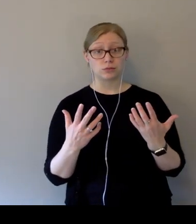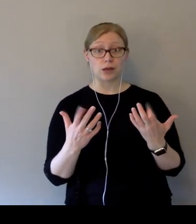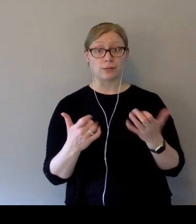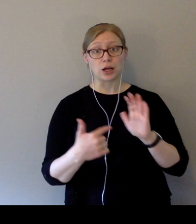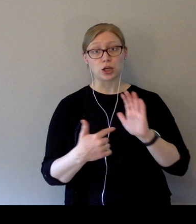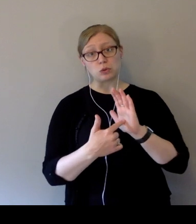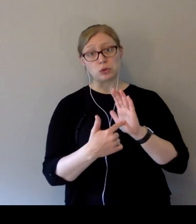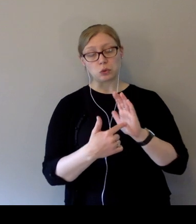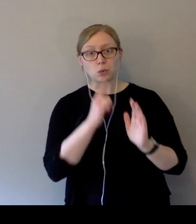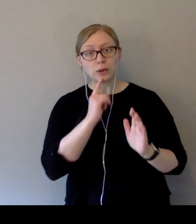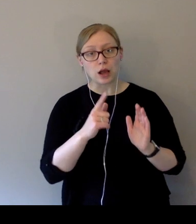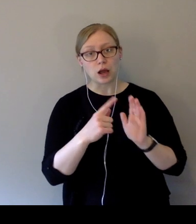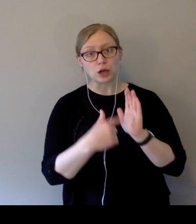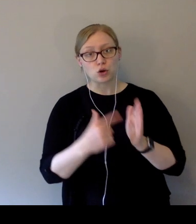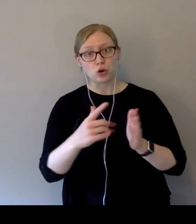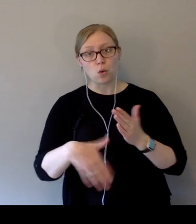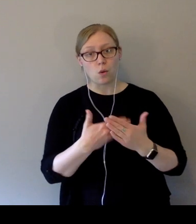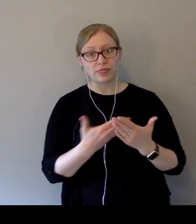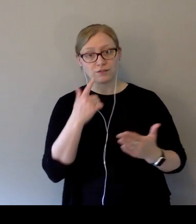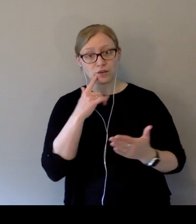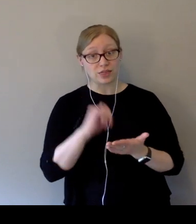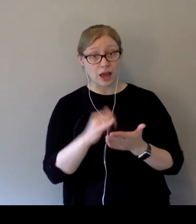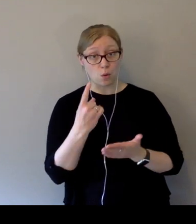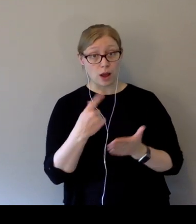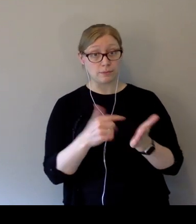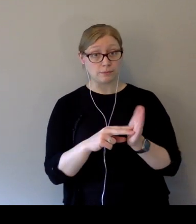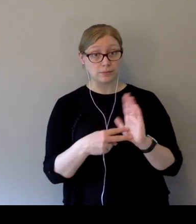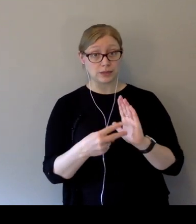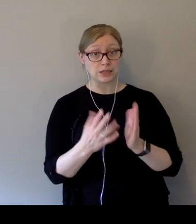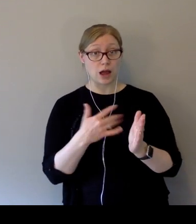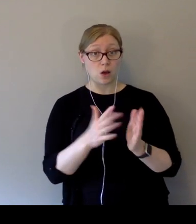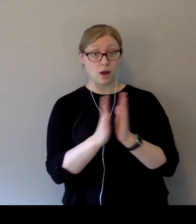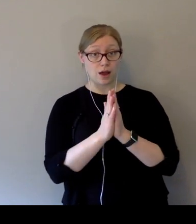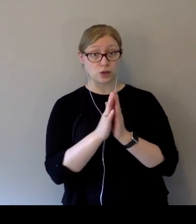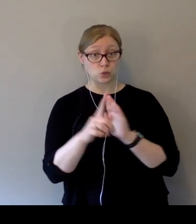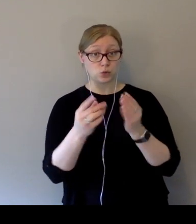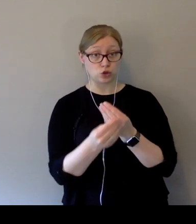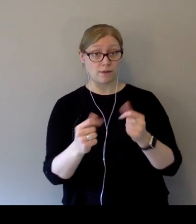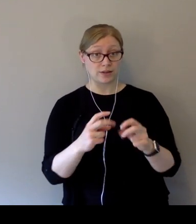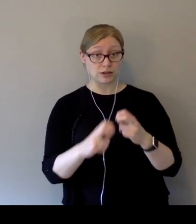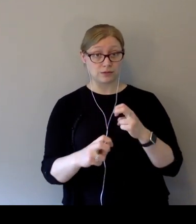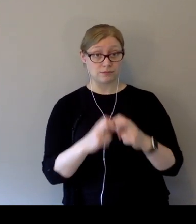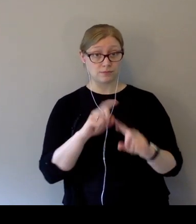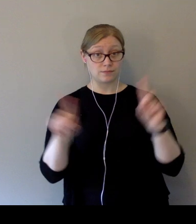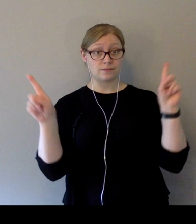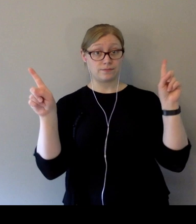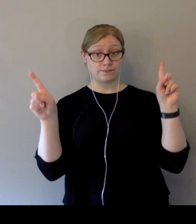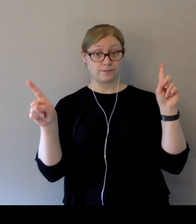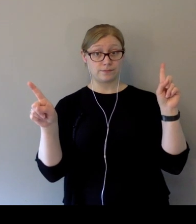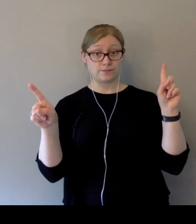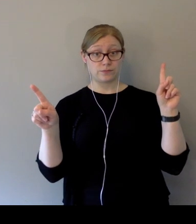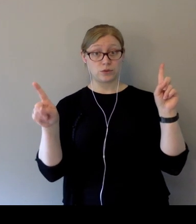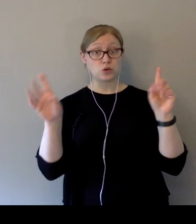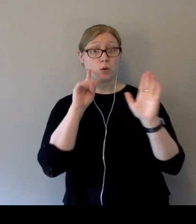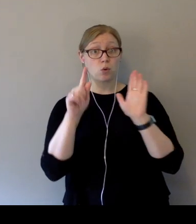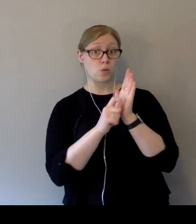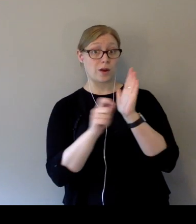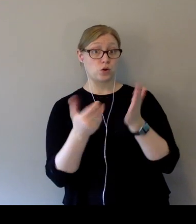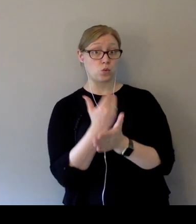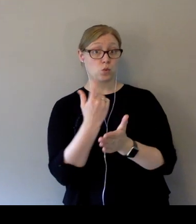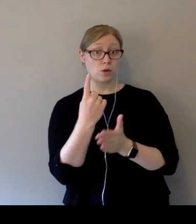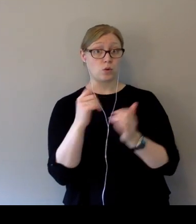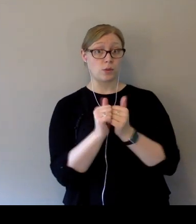the whole thing really for this one. I'm going to ask you to solve a different one. So the problem I want you to solve, I'm going to write in blue. And so I'm